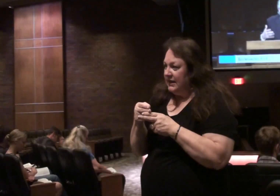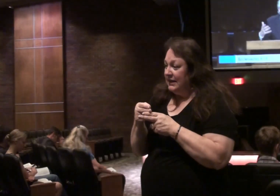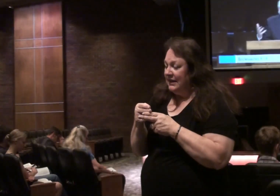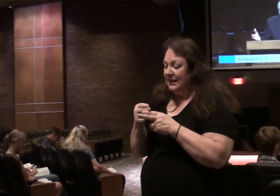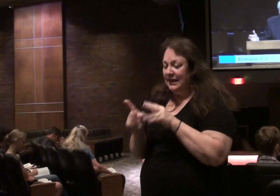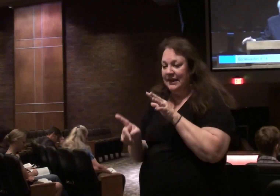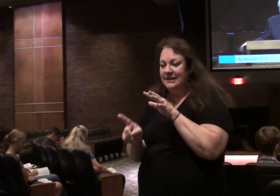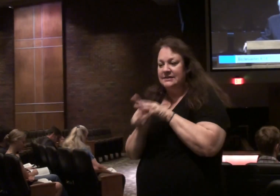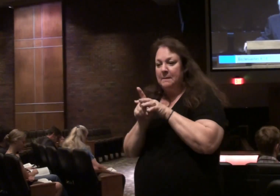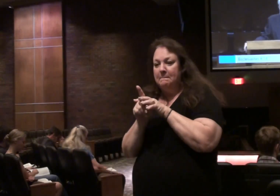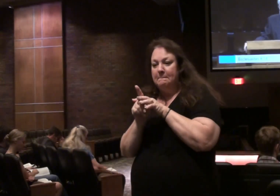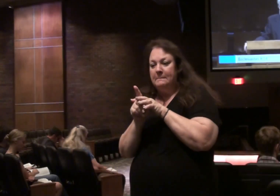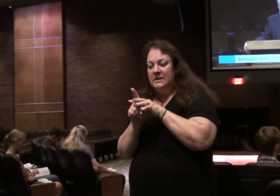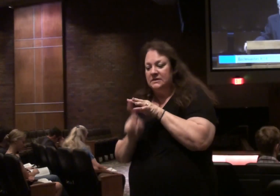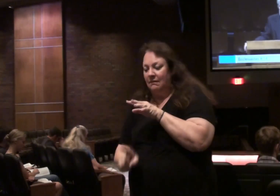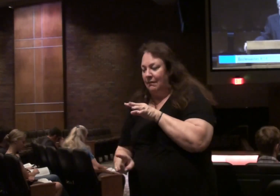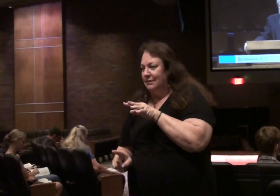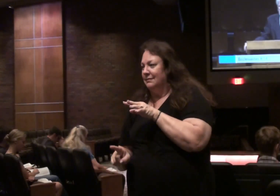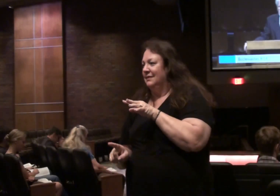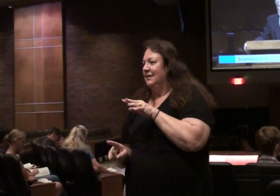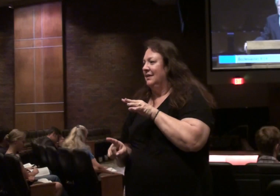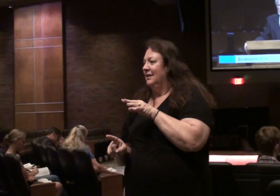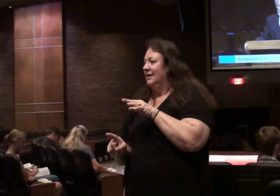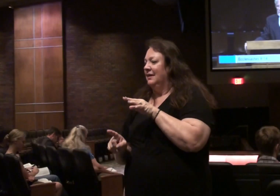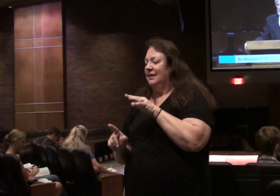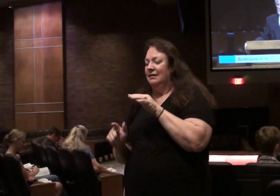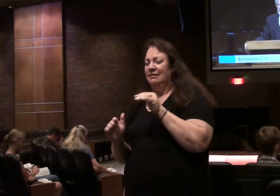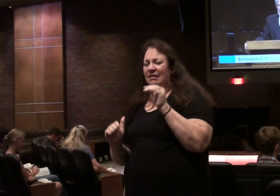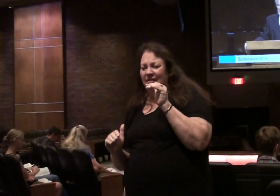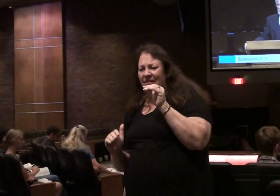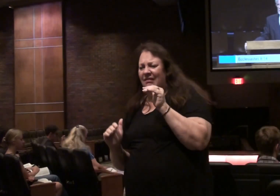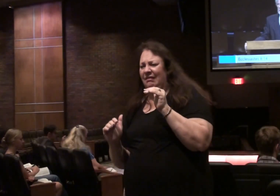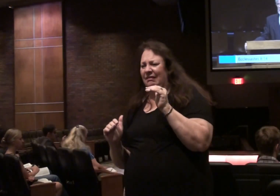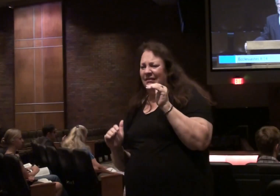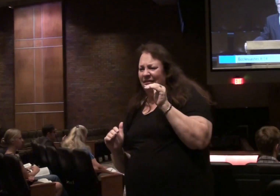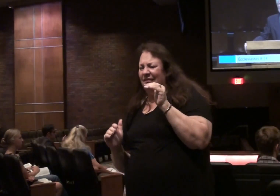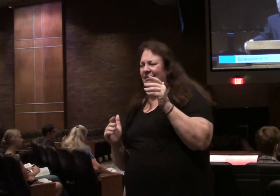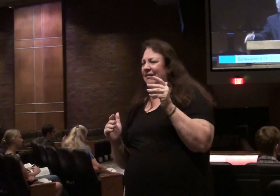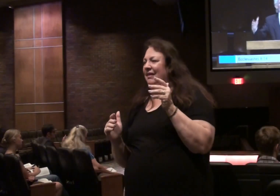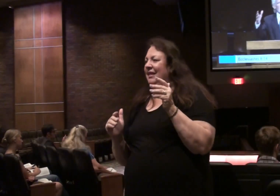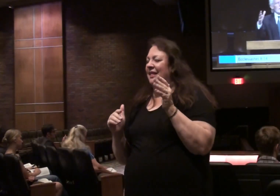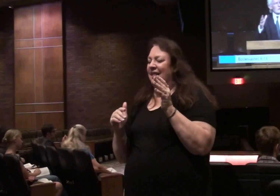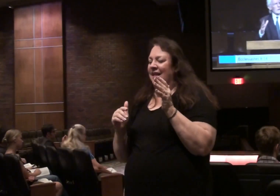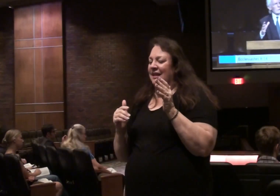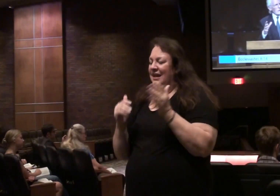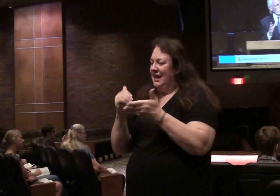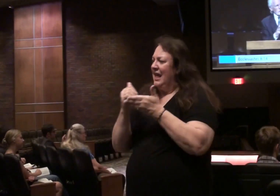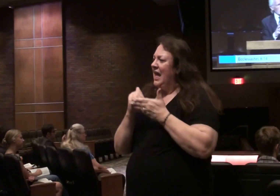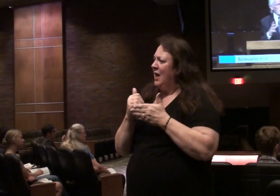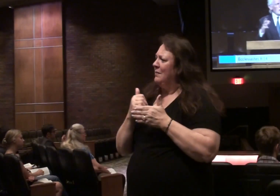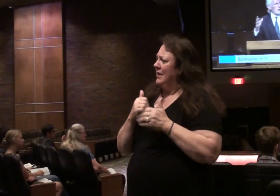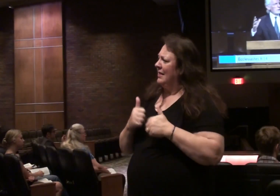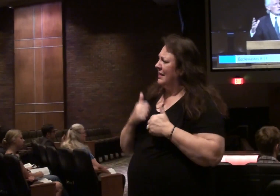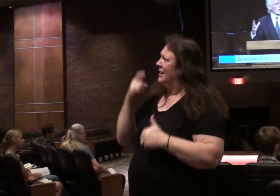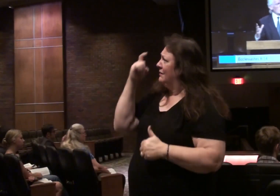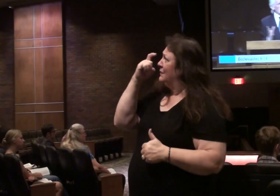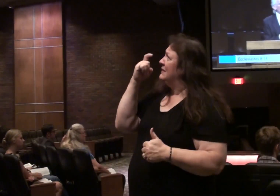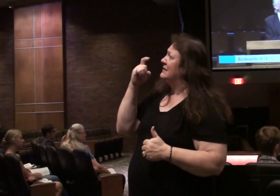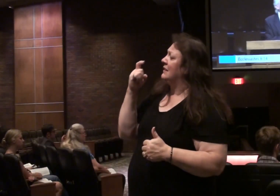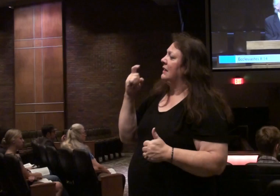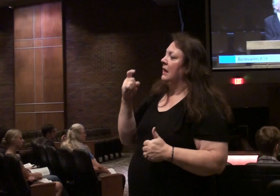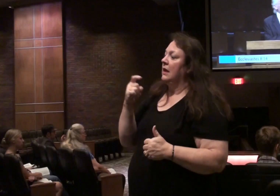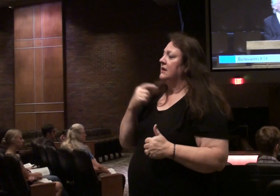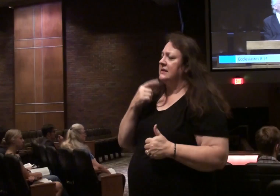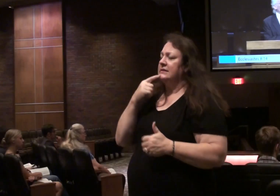temporal. It's temporary. This injustice, this unfairness. This is to help us live with wisdom. He doesn't say